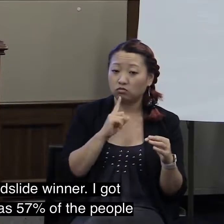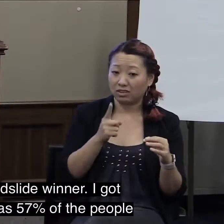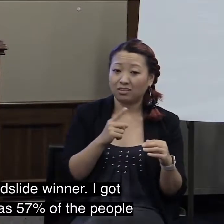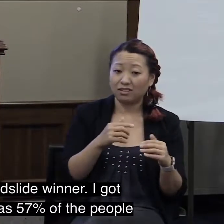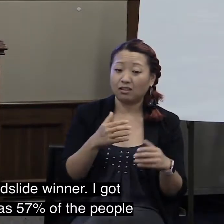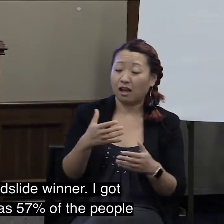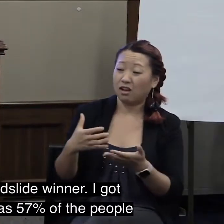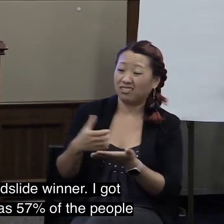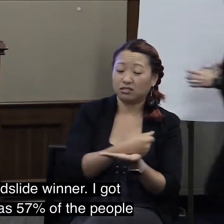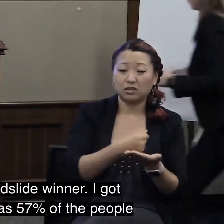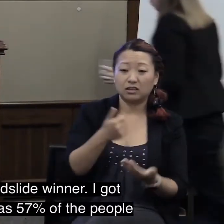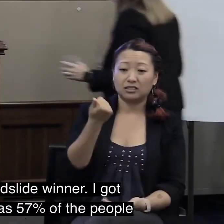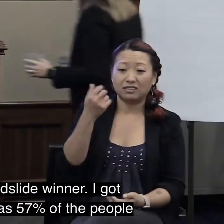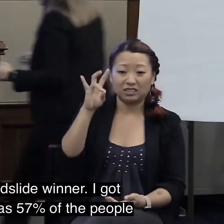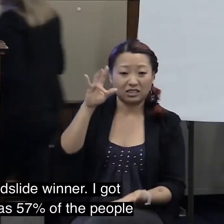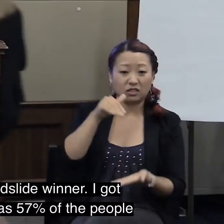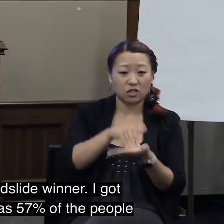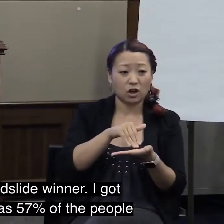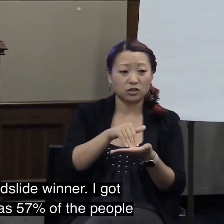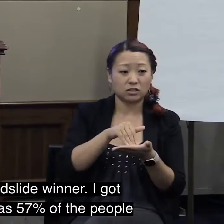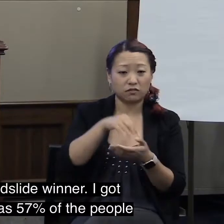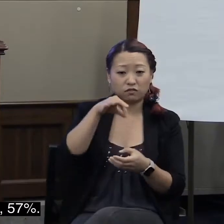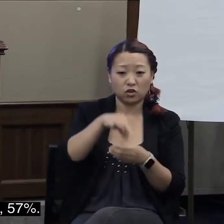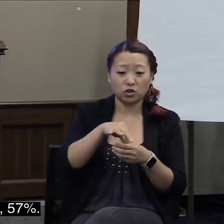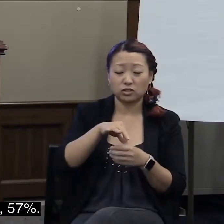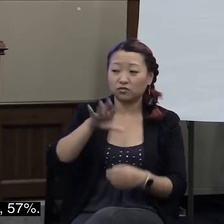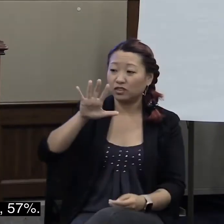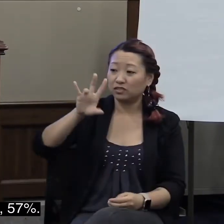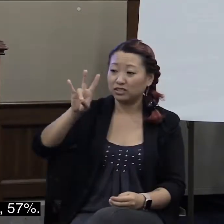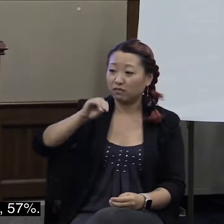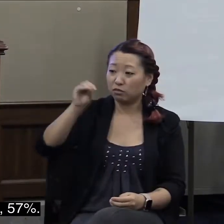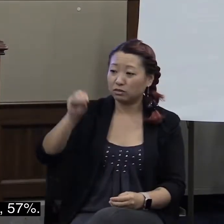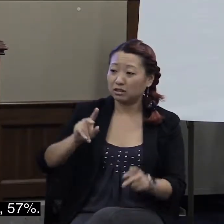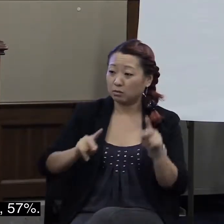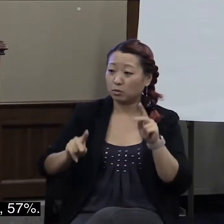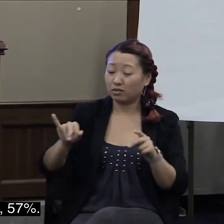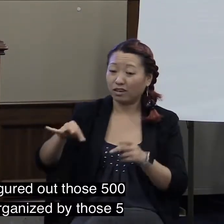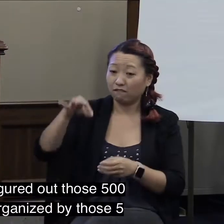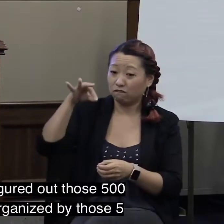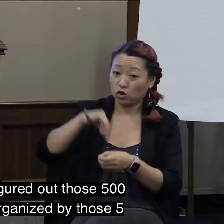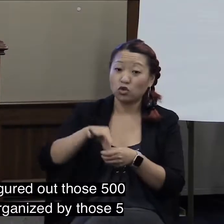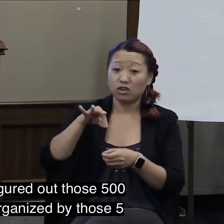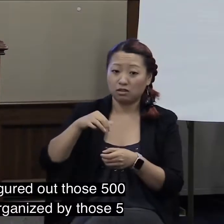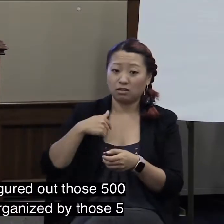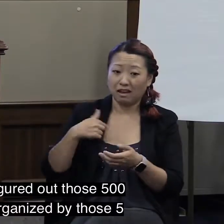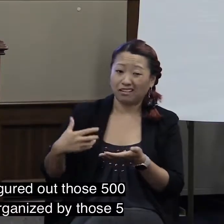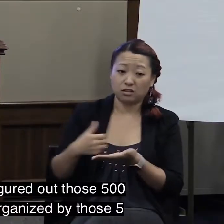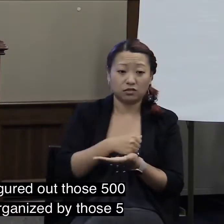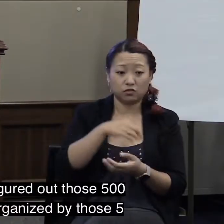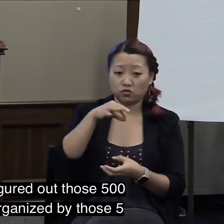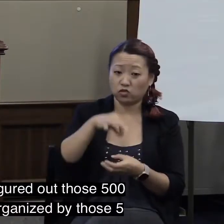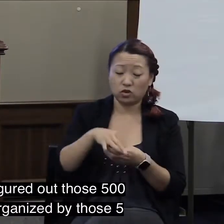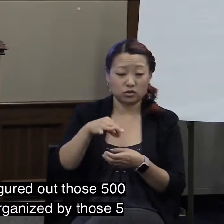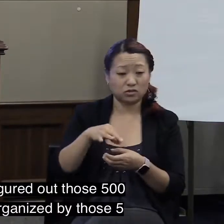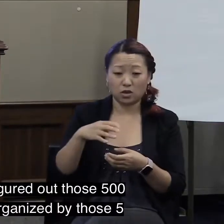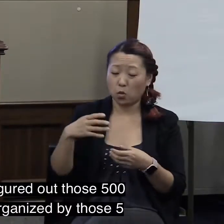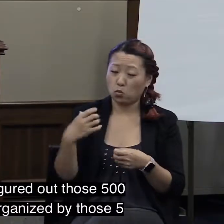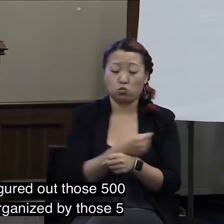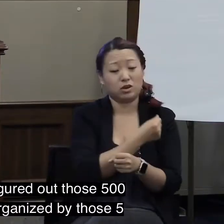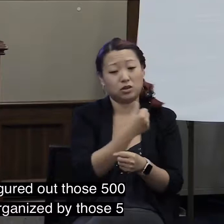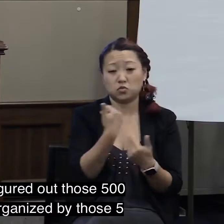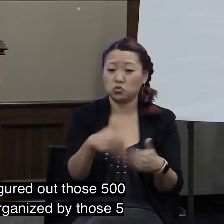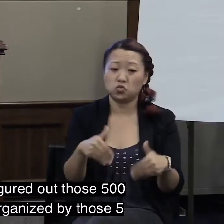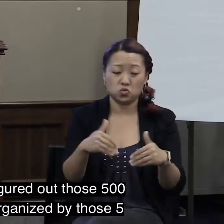17,000 votes, but that was 57% of the people that voted. 57%. I went back later and figured out that